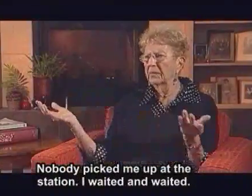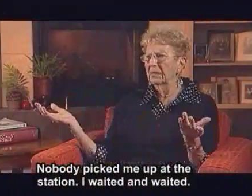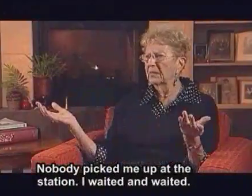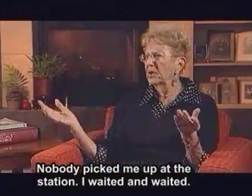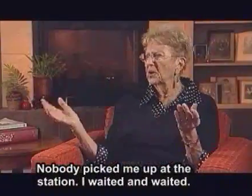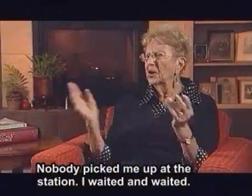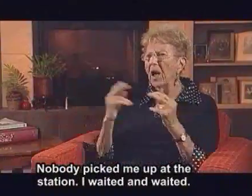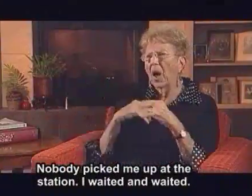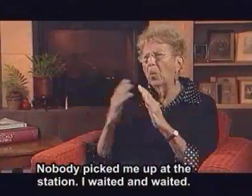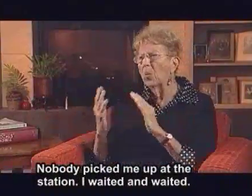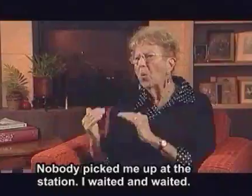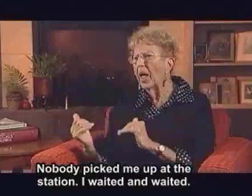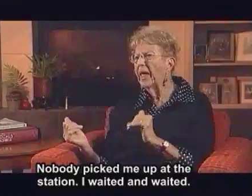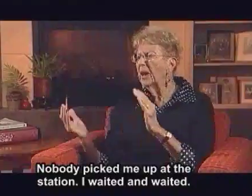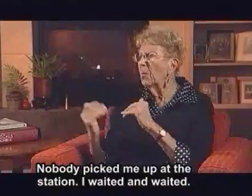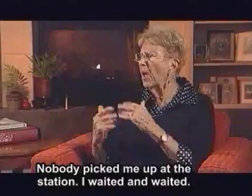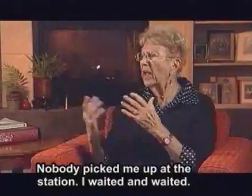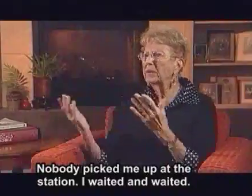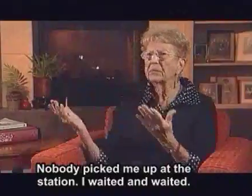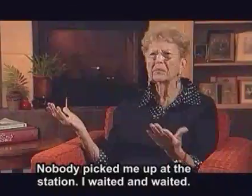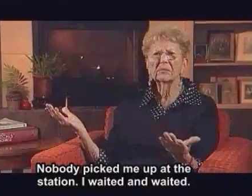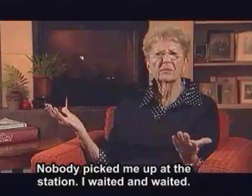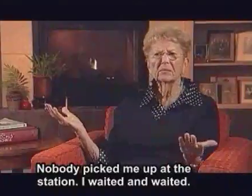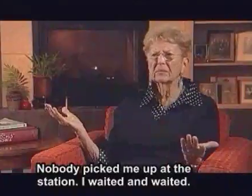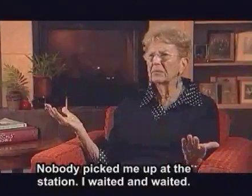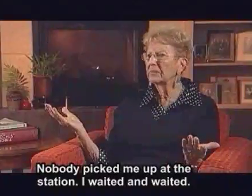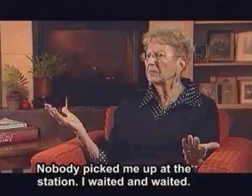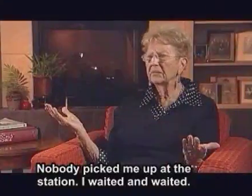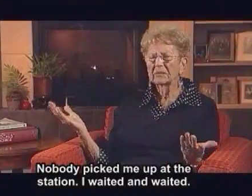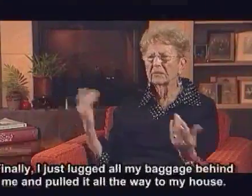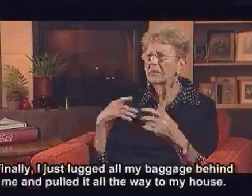Nobody picked me up at the station. I waited and waited.